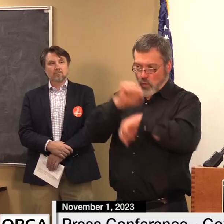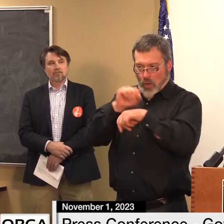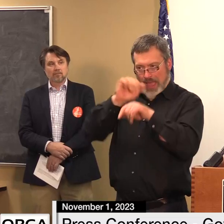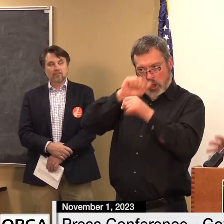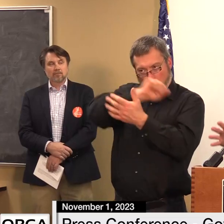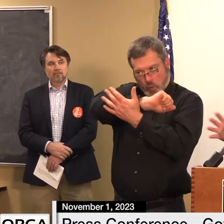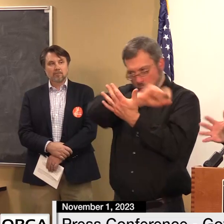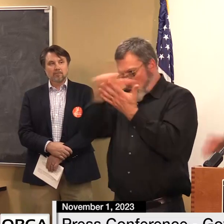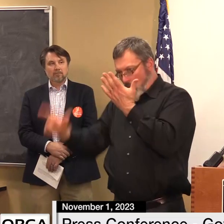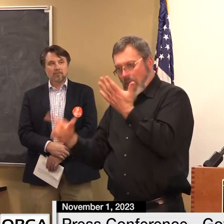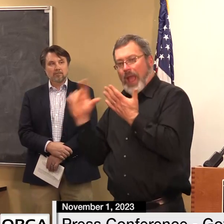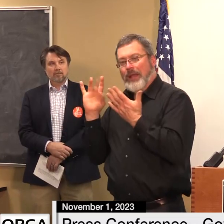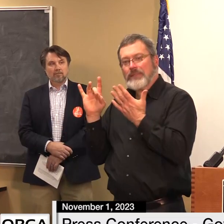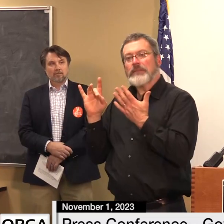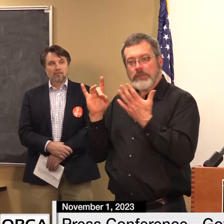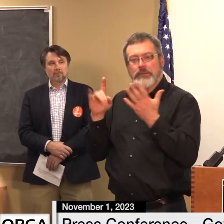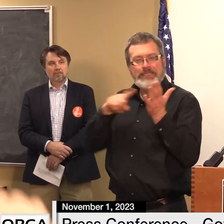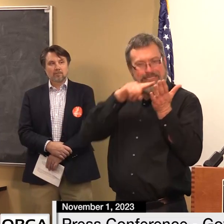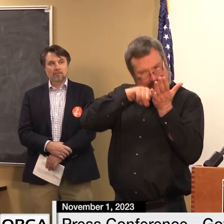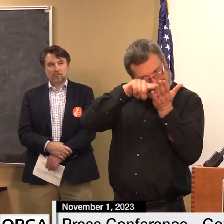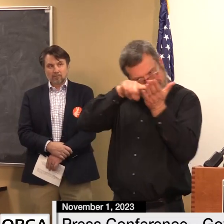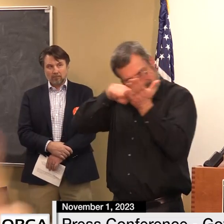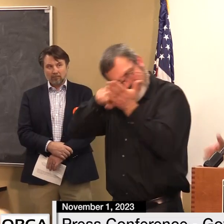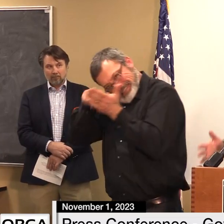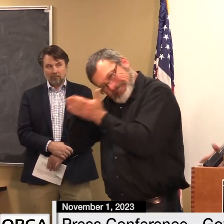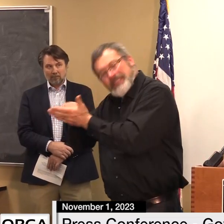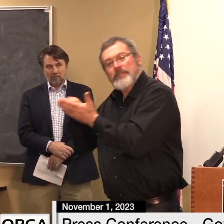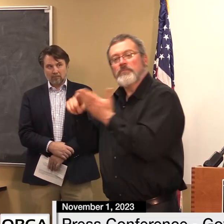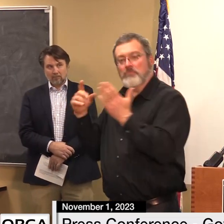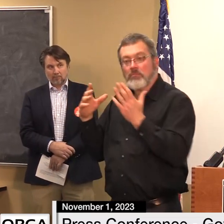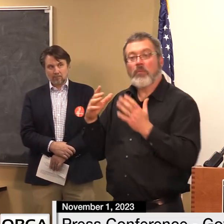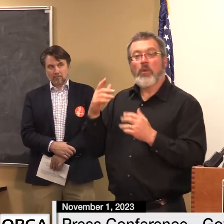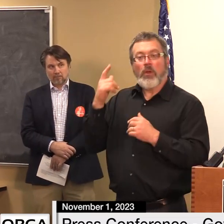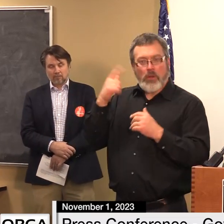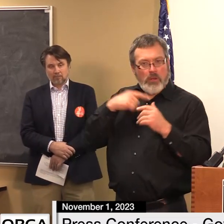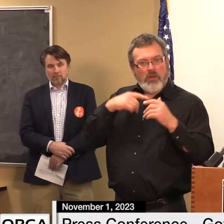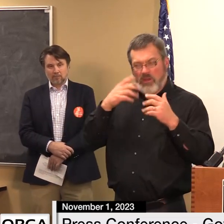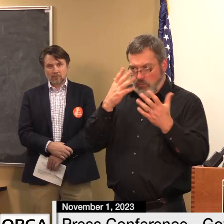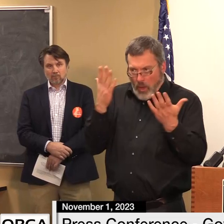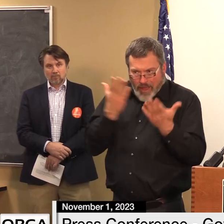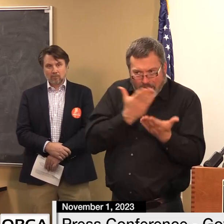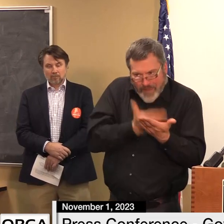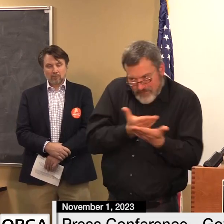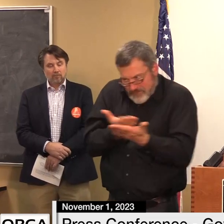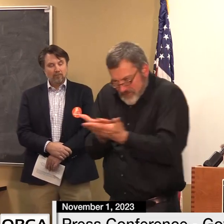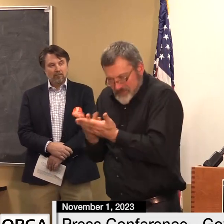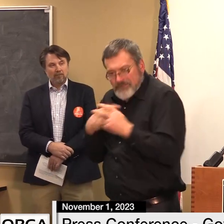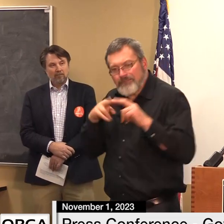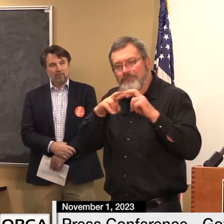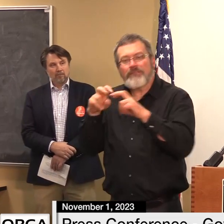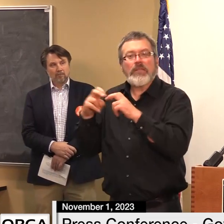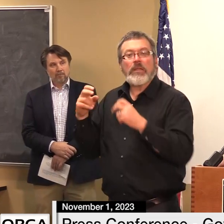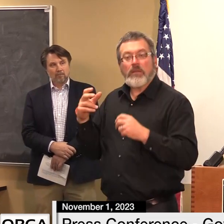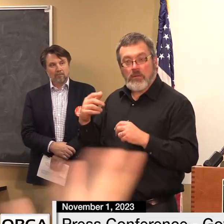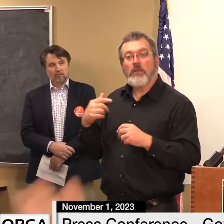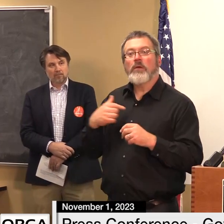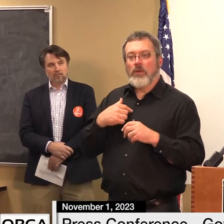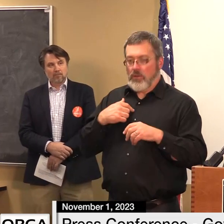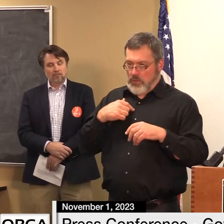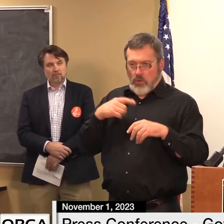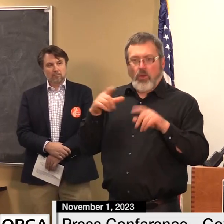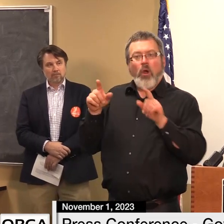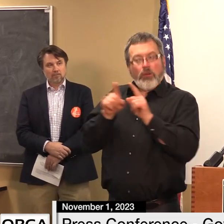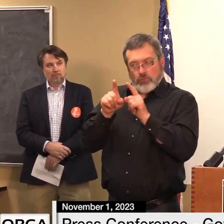teams out working diligently, conducting interviews. We're analyzing evidence, and we're doing a lot of technology work around